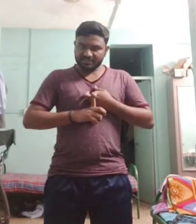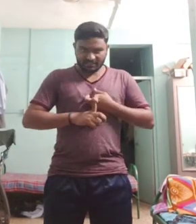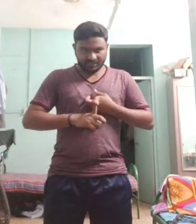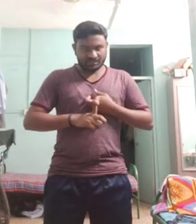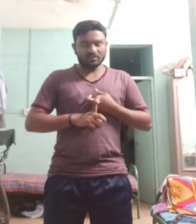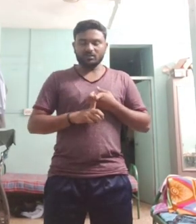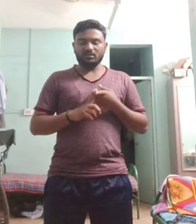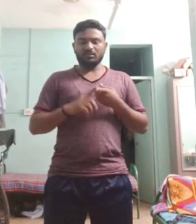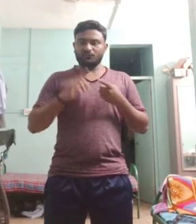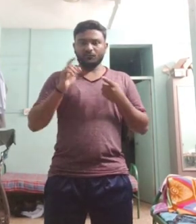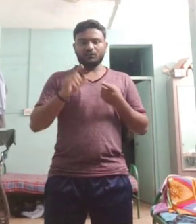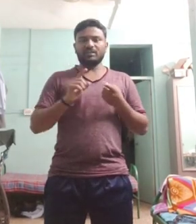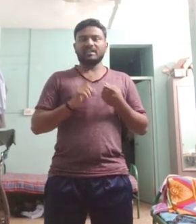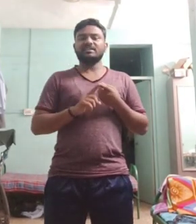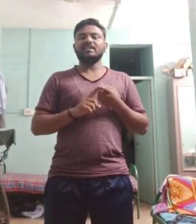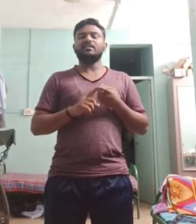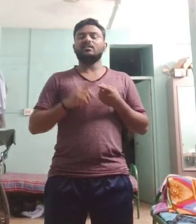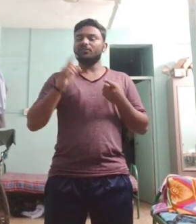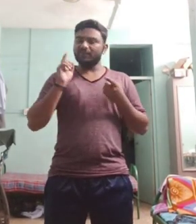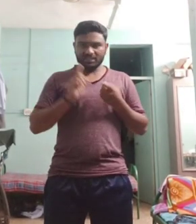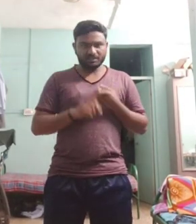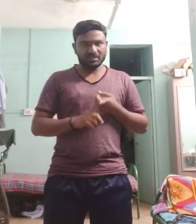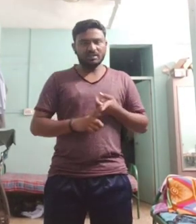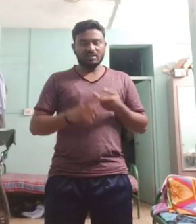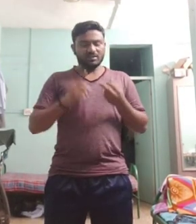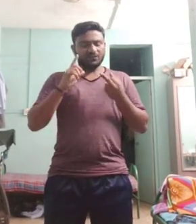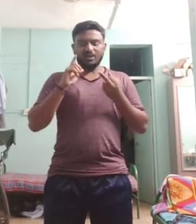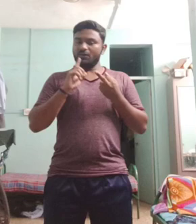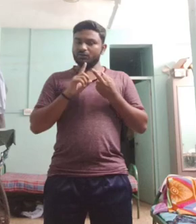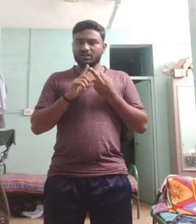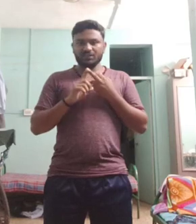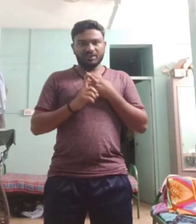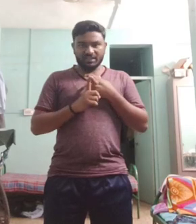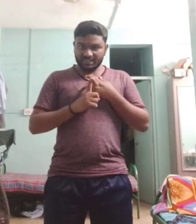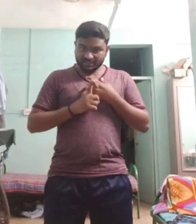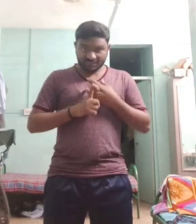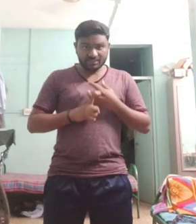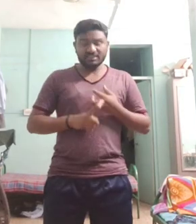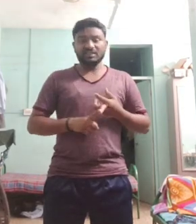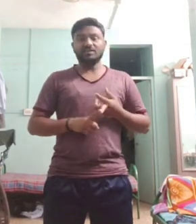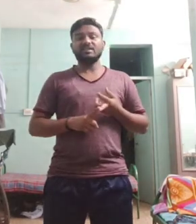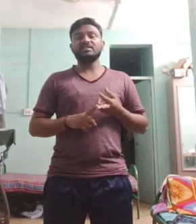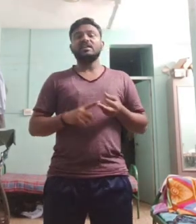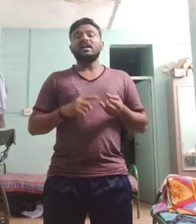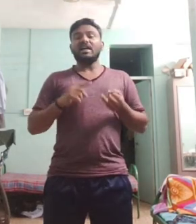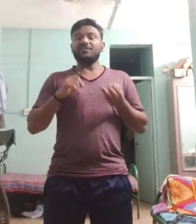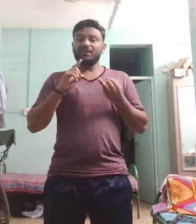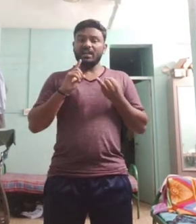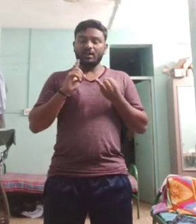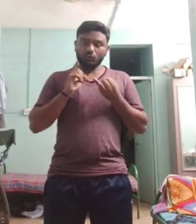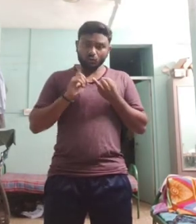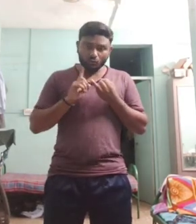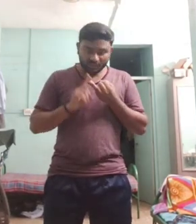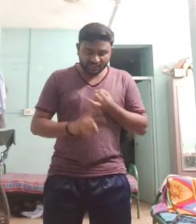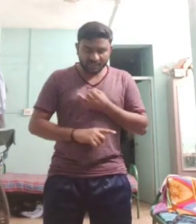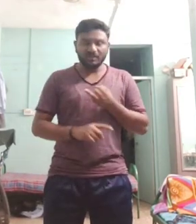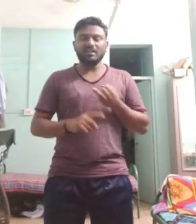step, what we can say, variable. We have to give conditional statements, and we have to increment